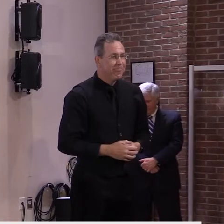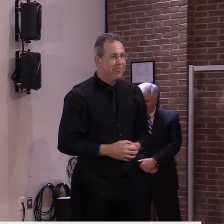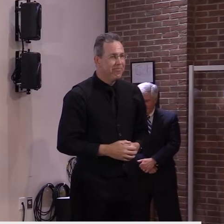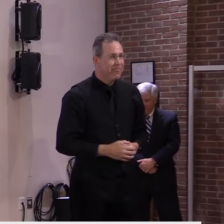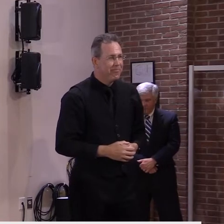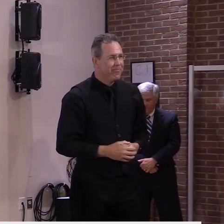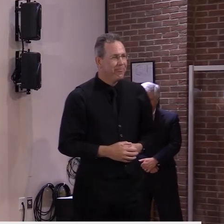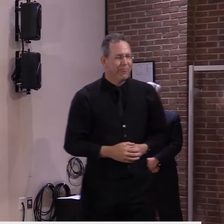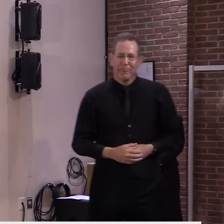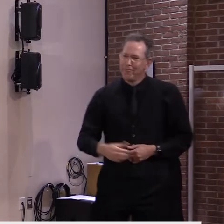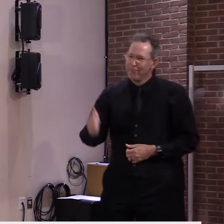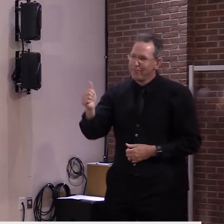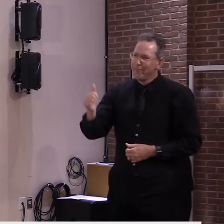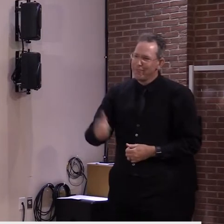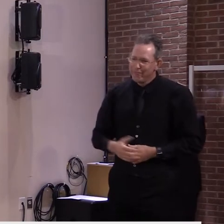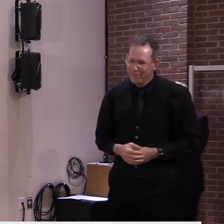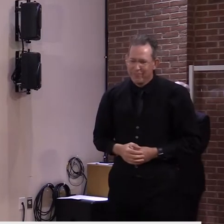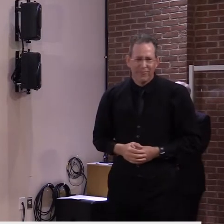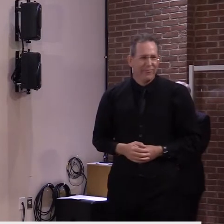Great, thank you.